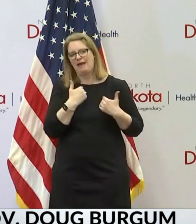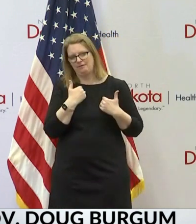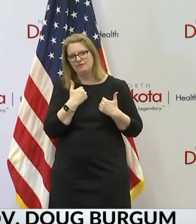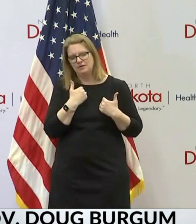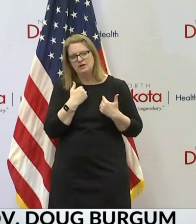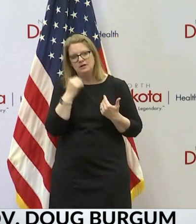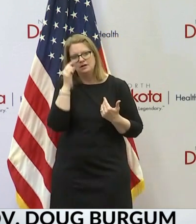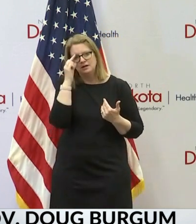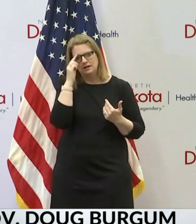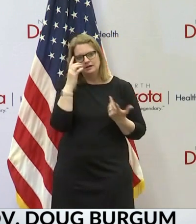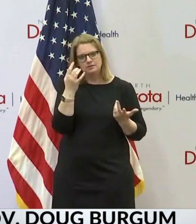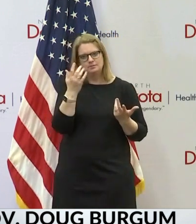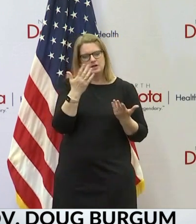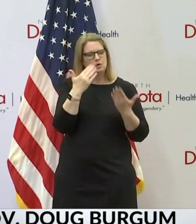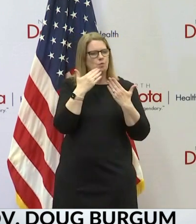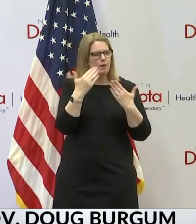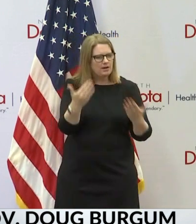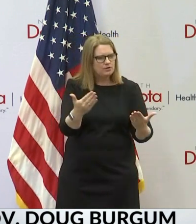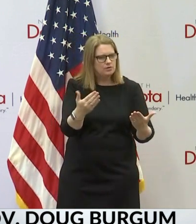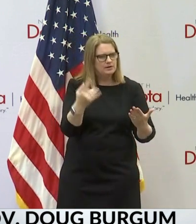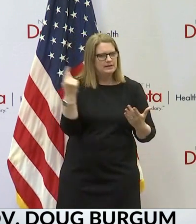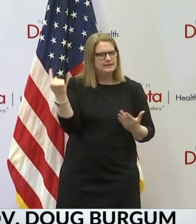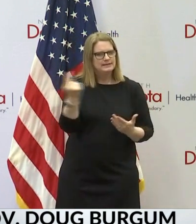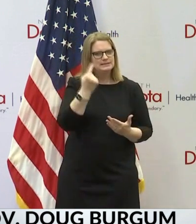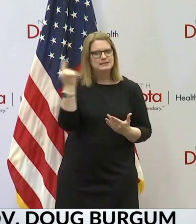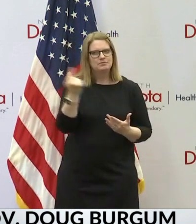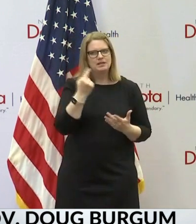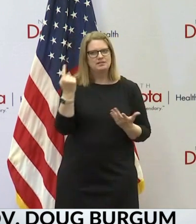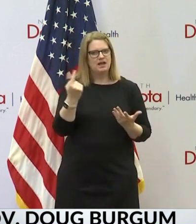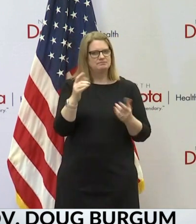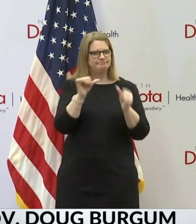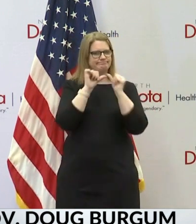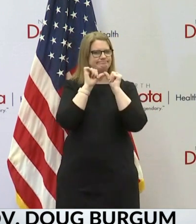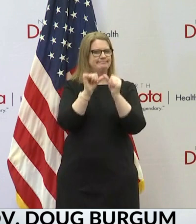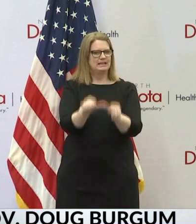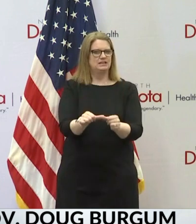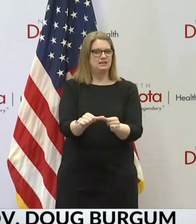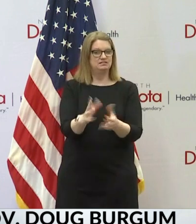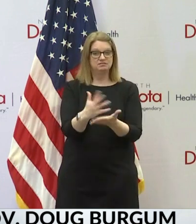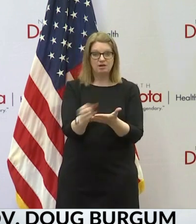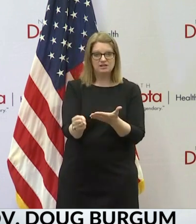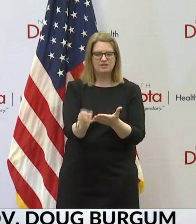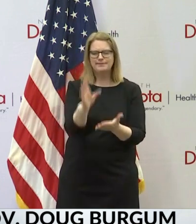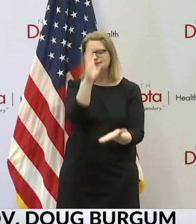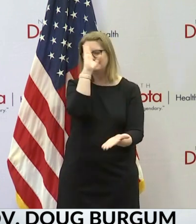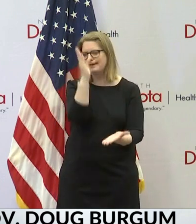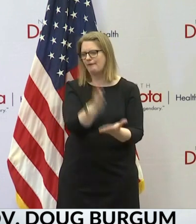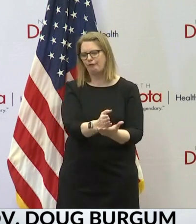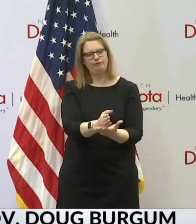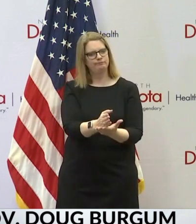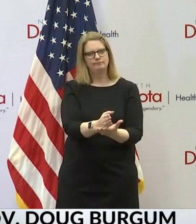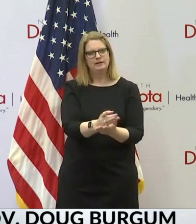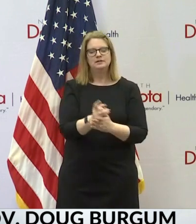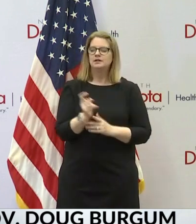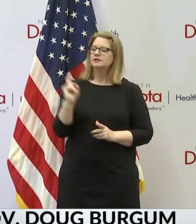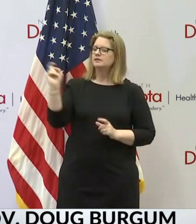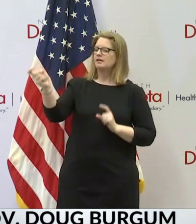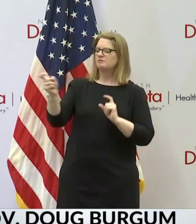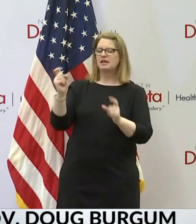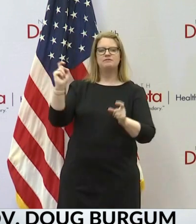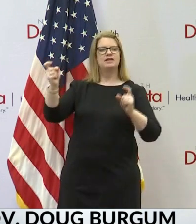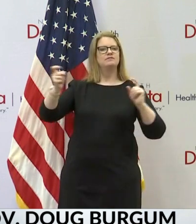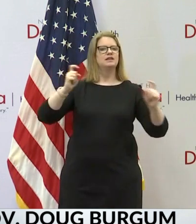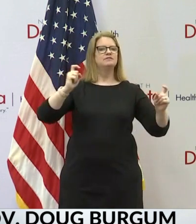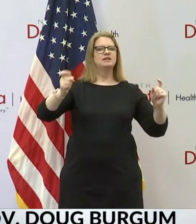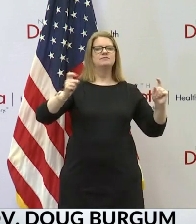gratitude is something that is unlimited. It never runs out. If you share it, there's always more for you to share the